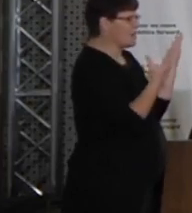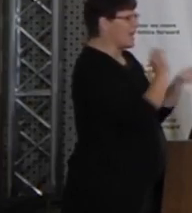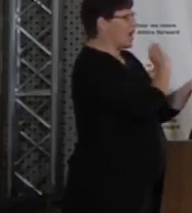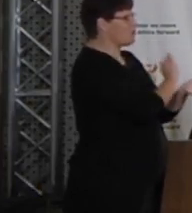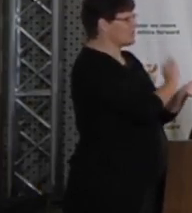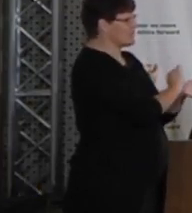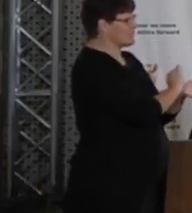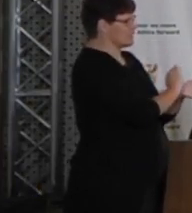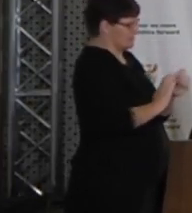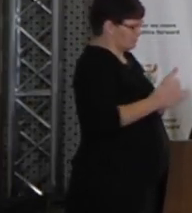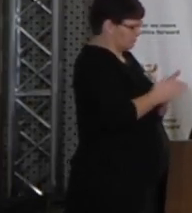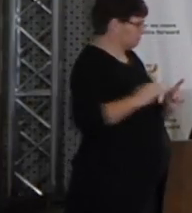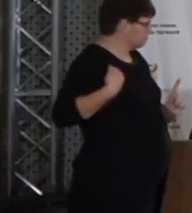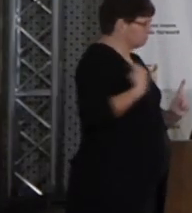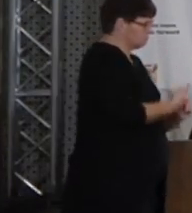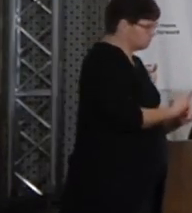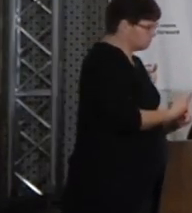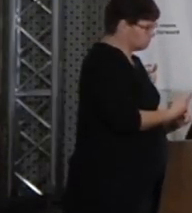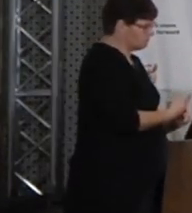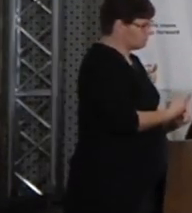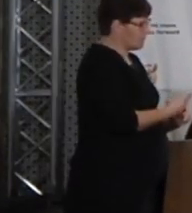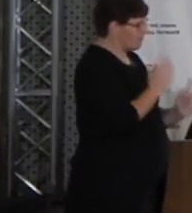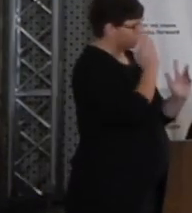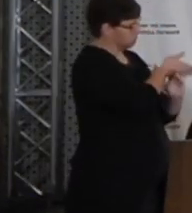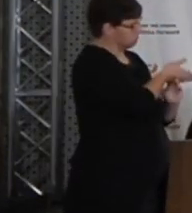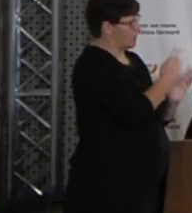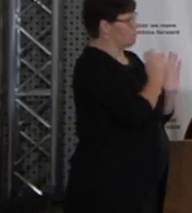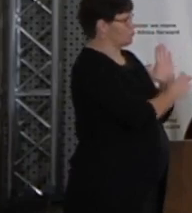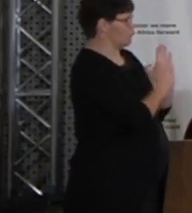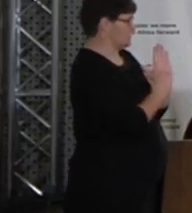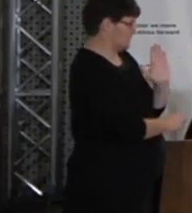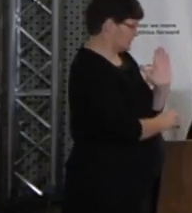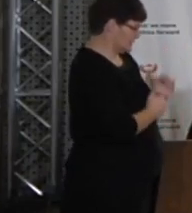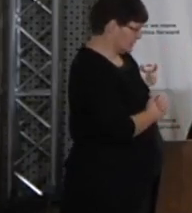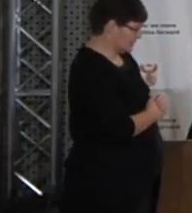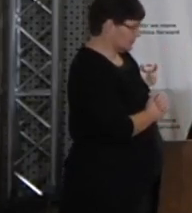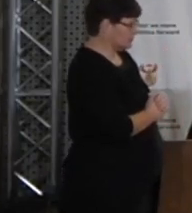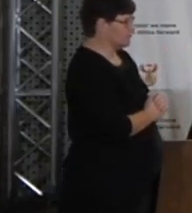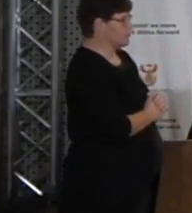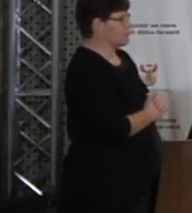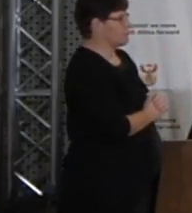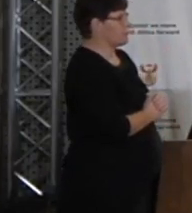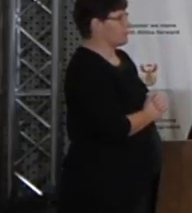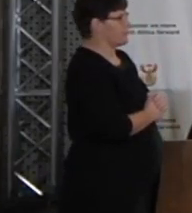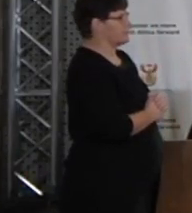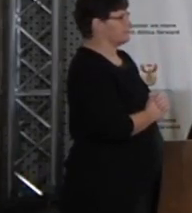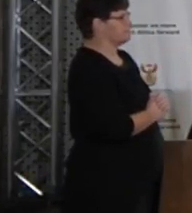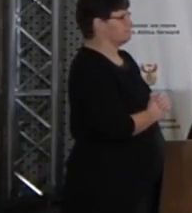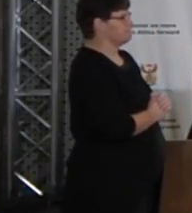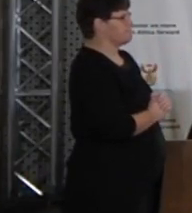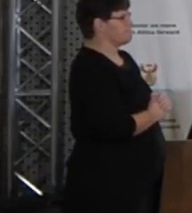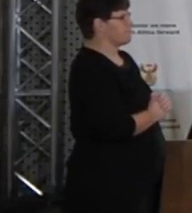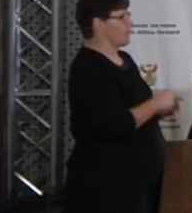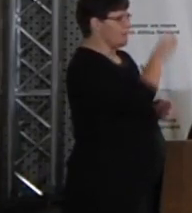arrested during the were arrested for breaking the lockdown rules in the whole country, and how to